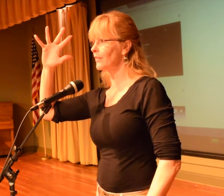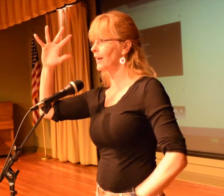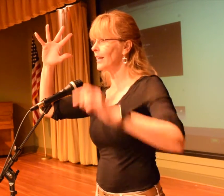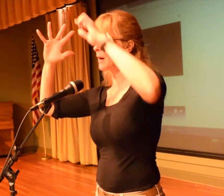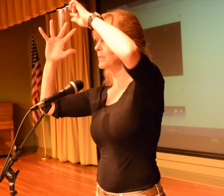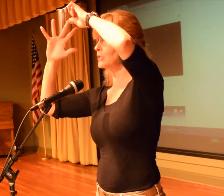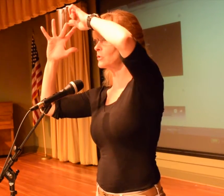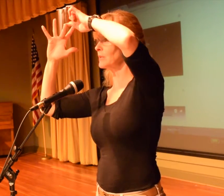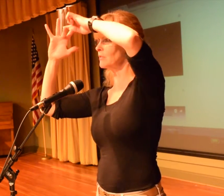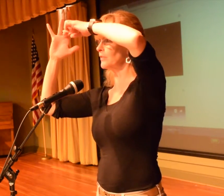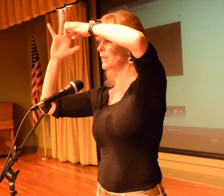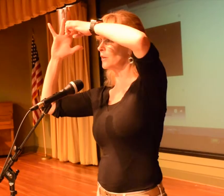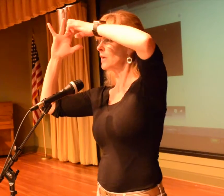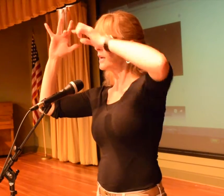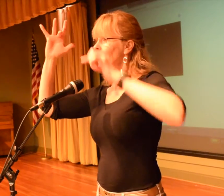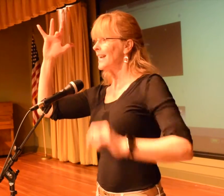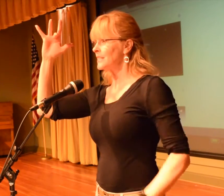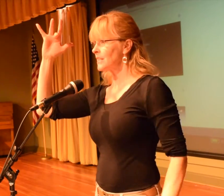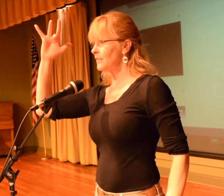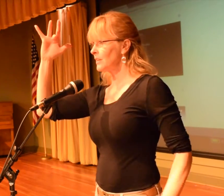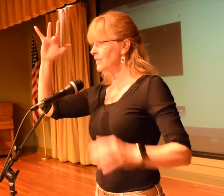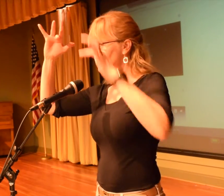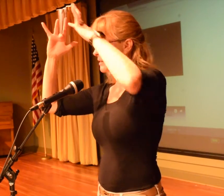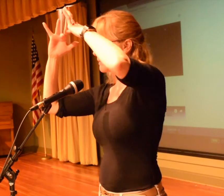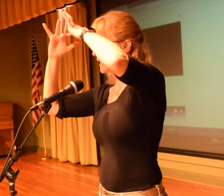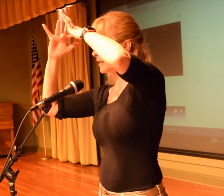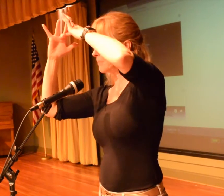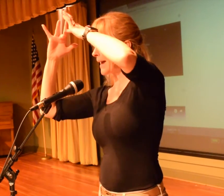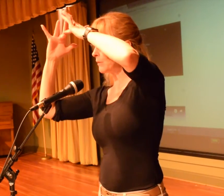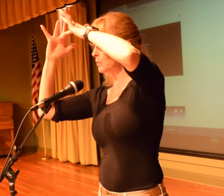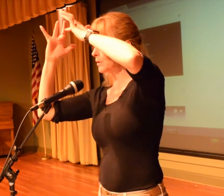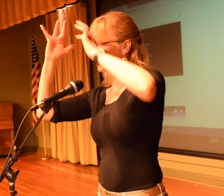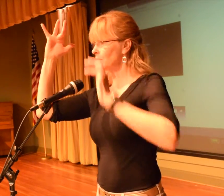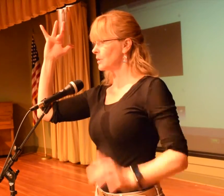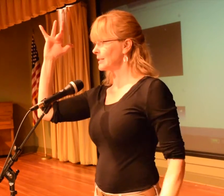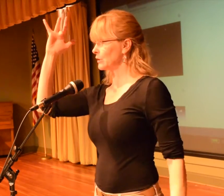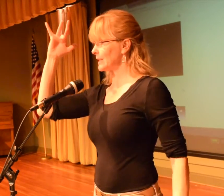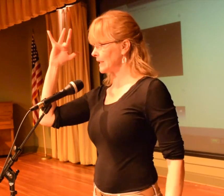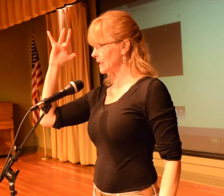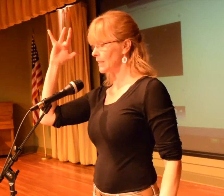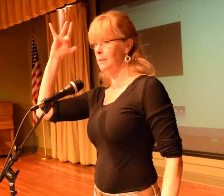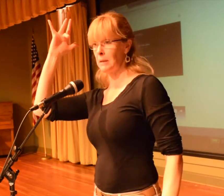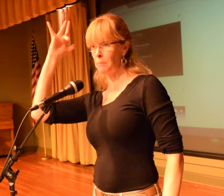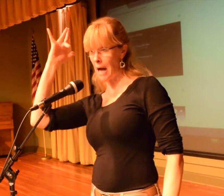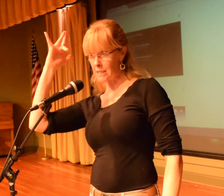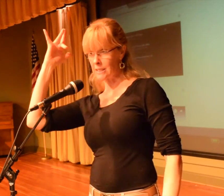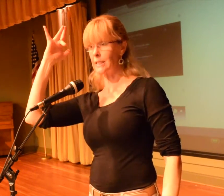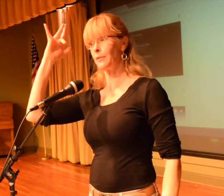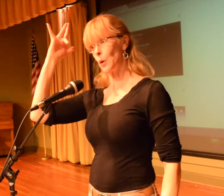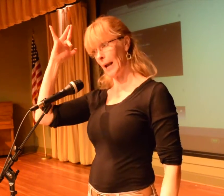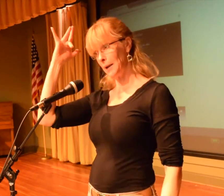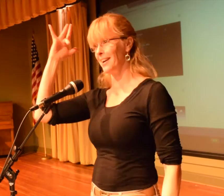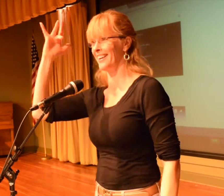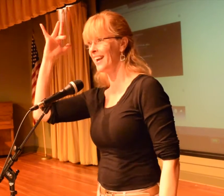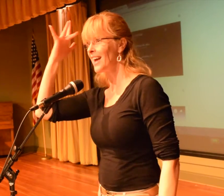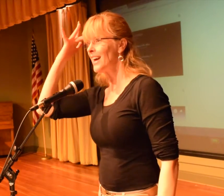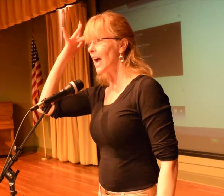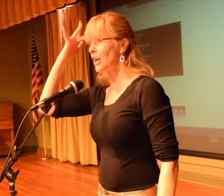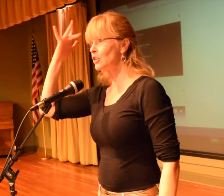hand. Now bend your middle finger. Instead of giving somebody a bad word, you're going to tilt it in and be positive, okay? And you're